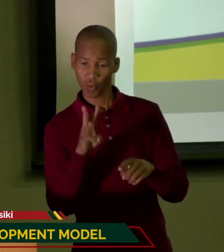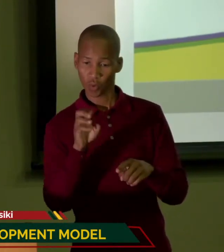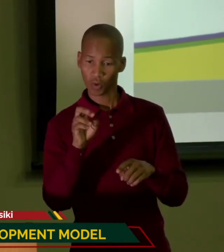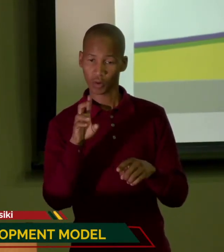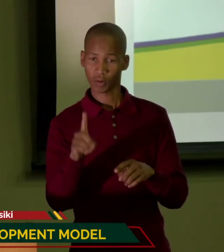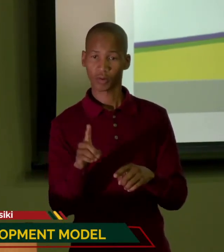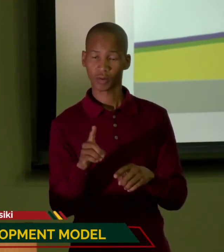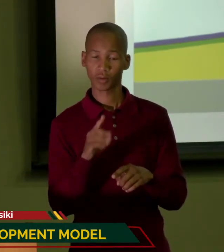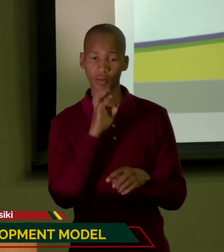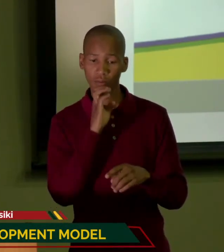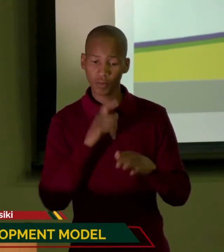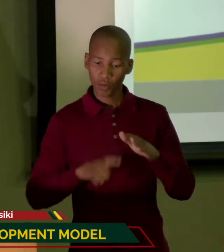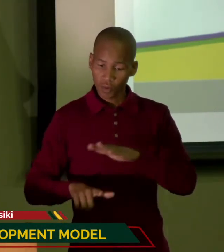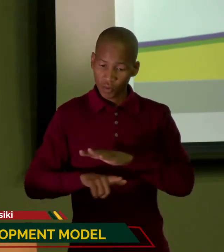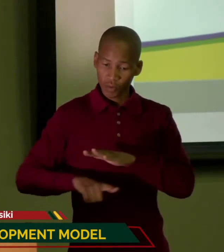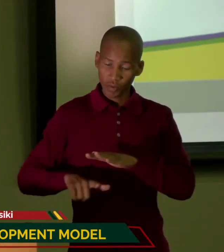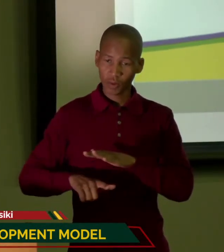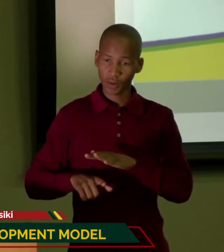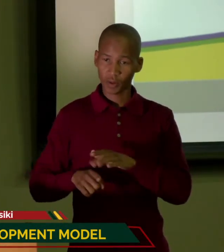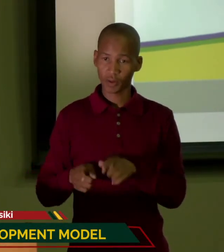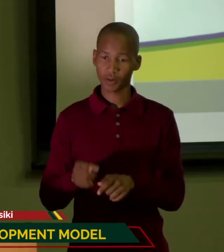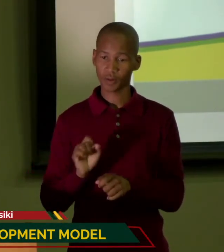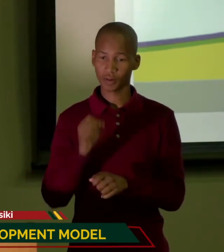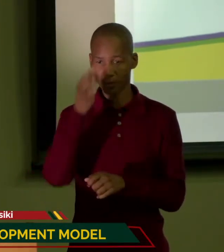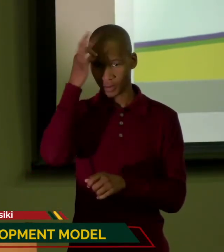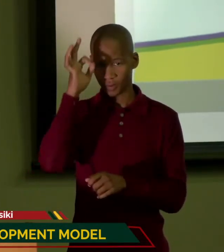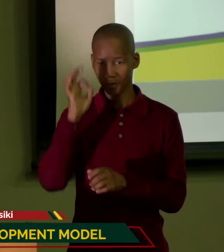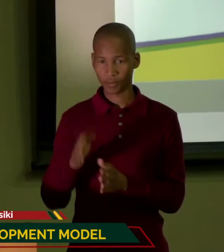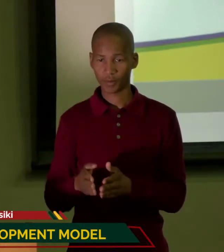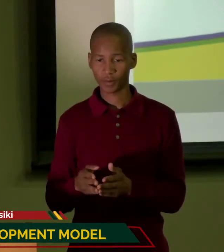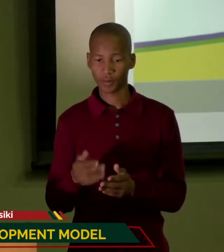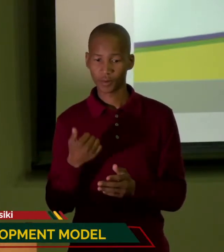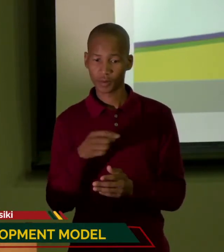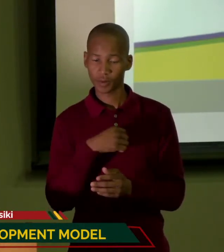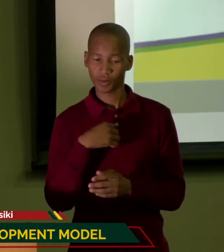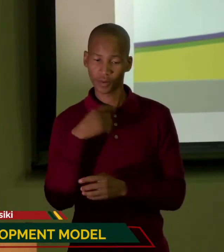local sphere of governance, then sayibona ukuba